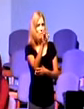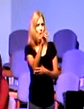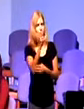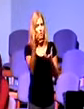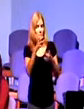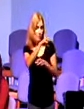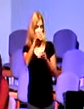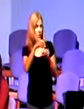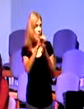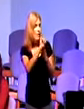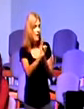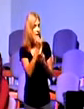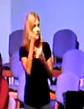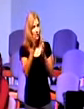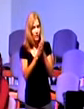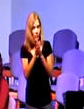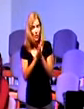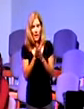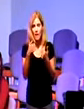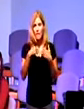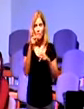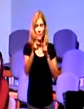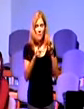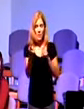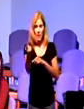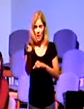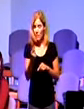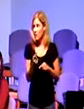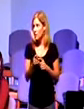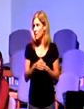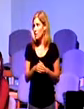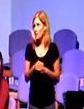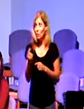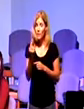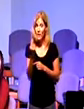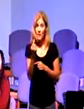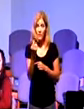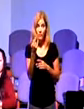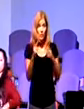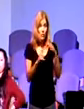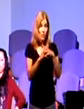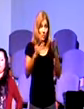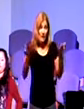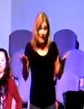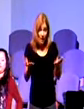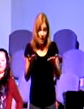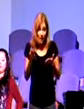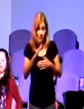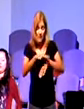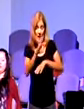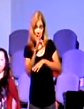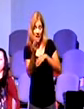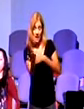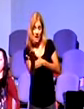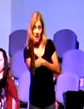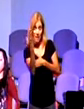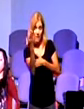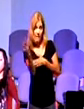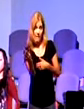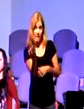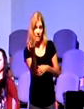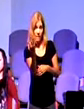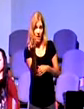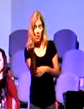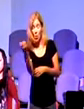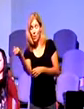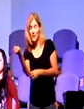that. And he is looking forward to having people come out. The only stipulation is if you can show up here by 9 a.m. on Friday